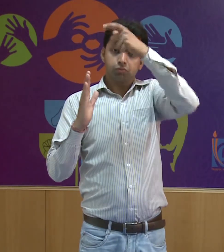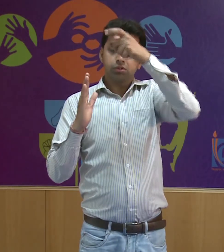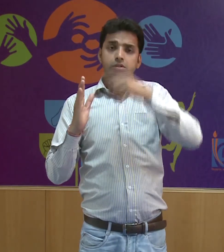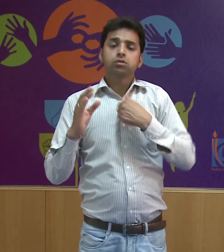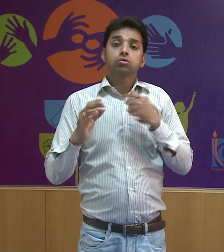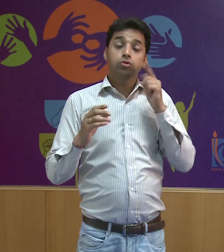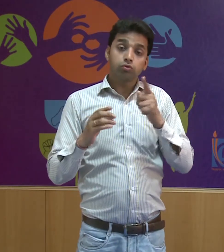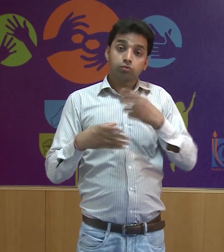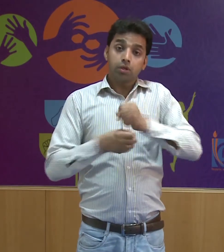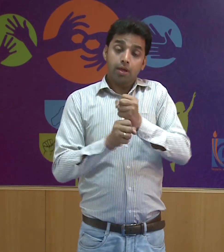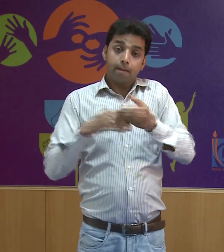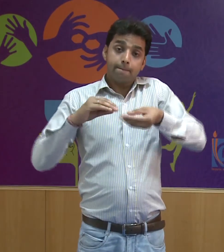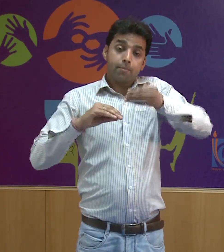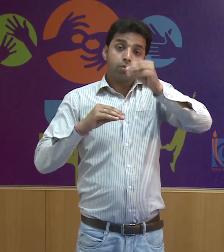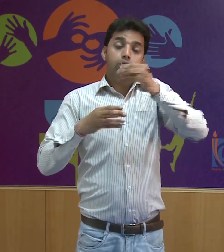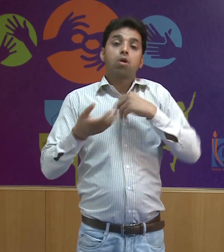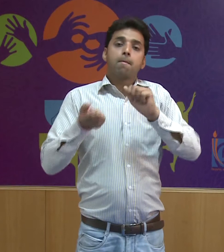according to the needs of the student.